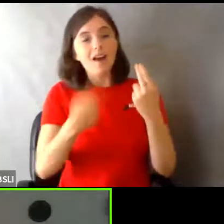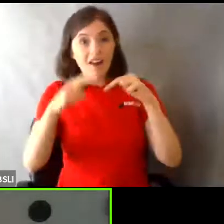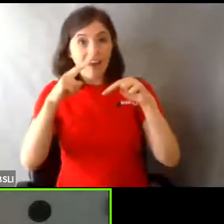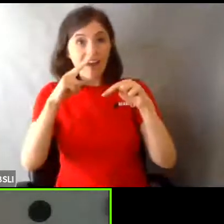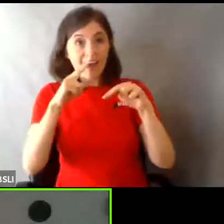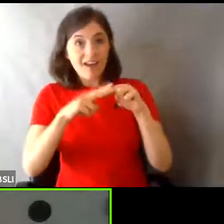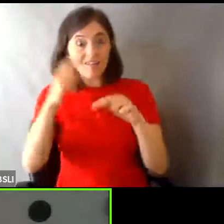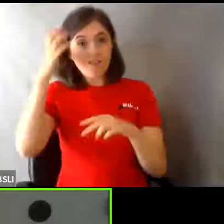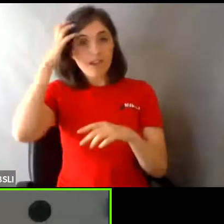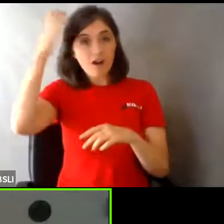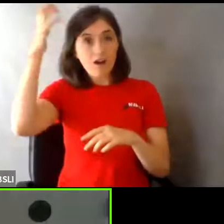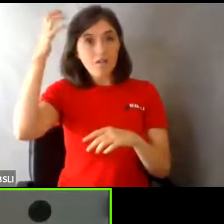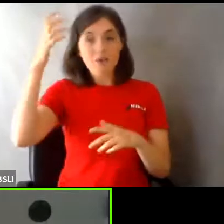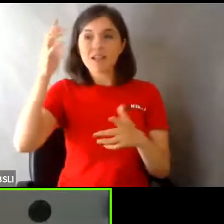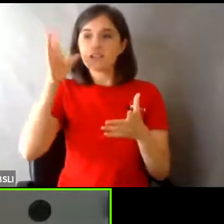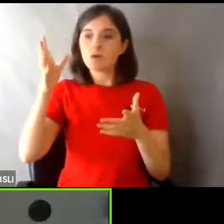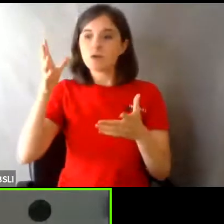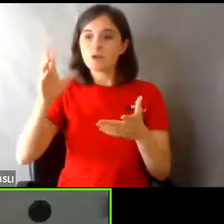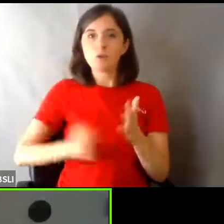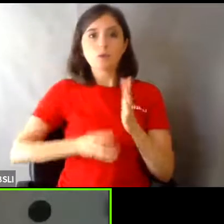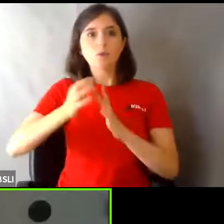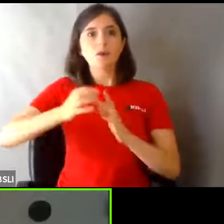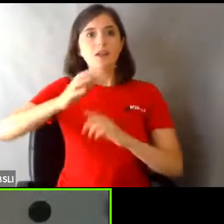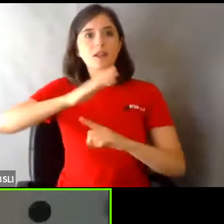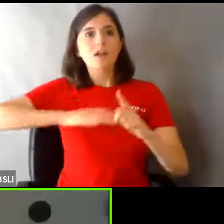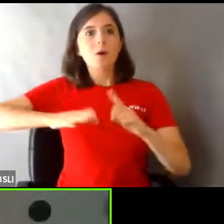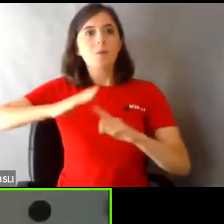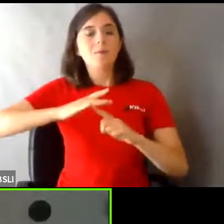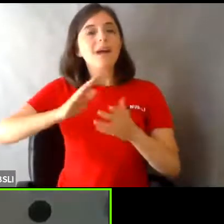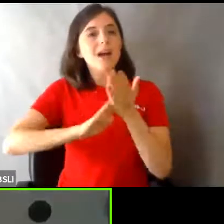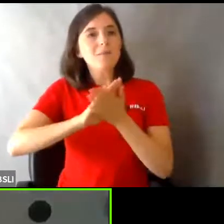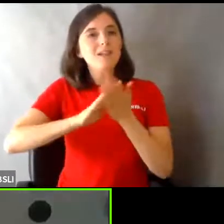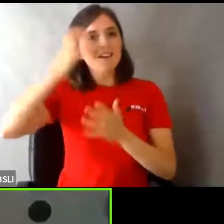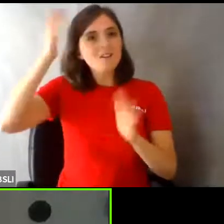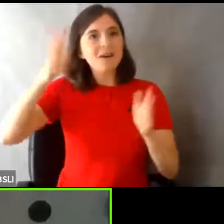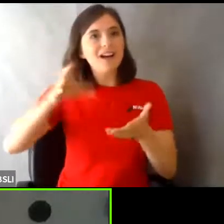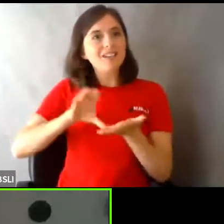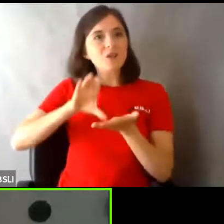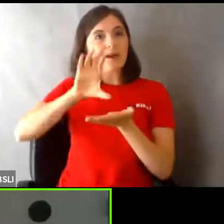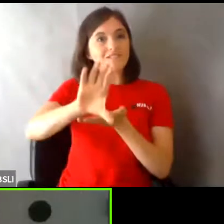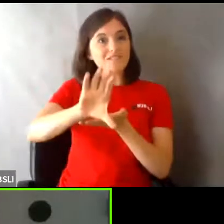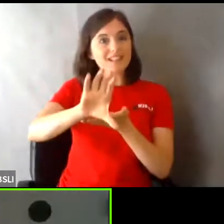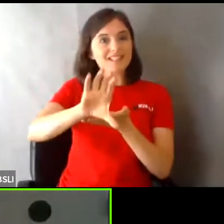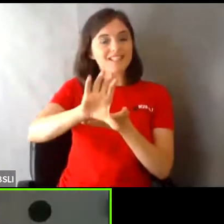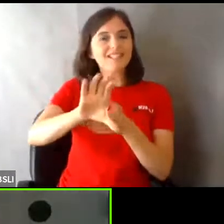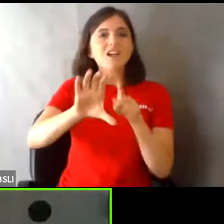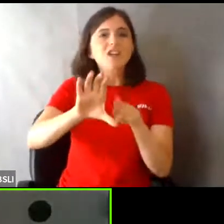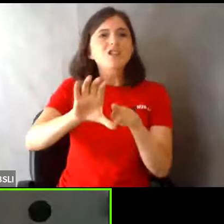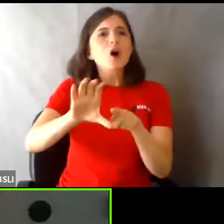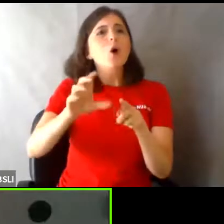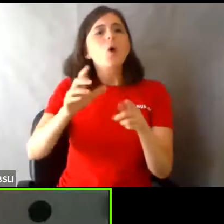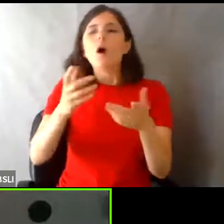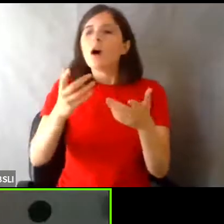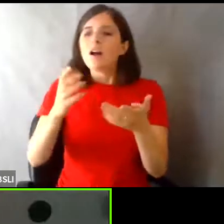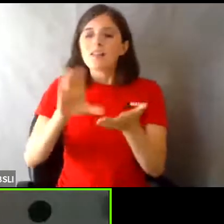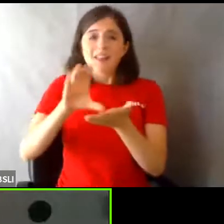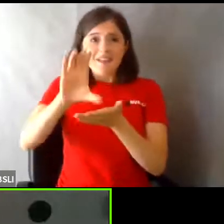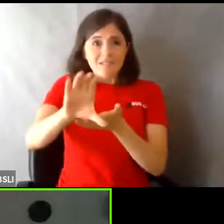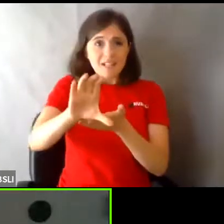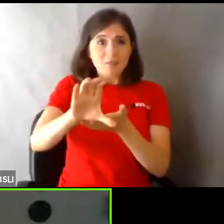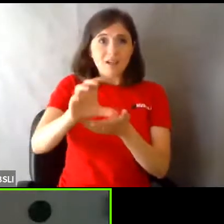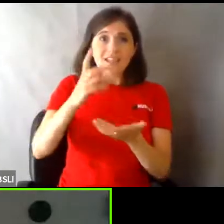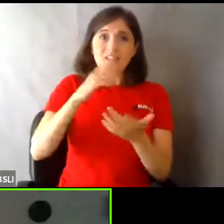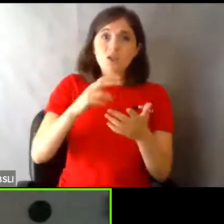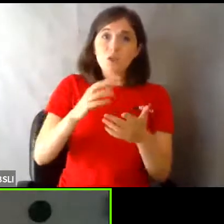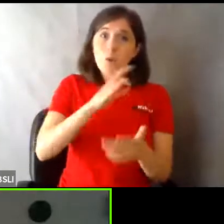investing, rather than doing that in a way that benefits private investors, do so in a way which